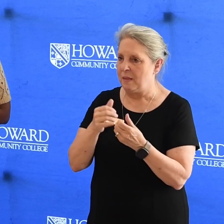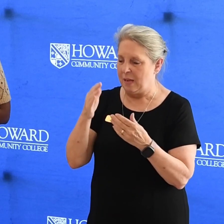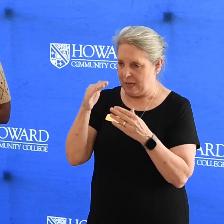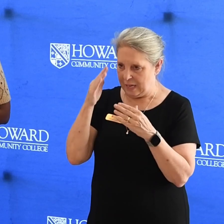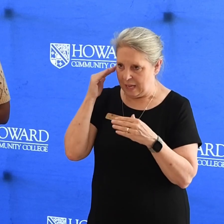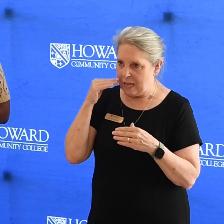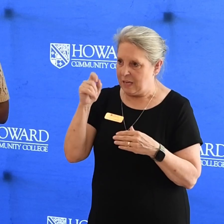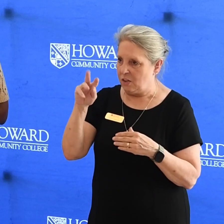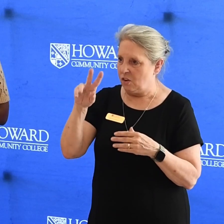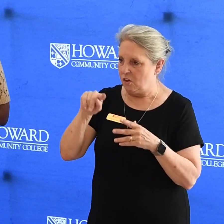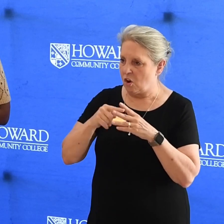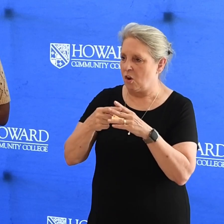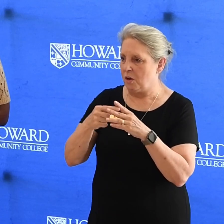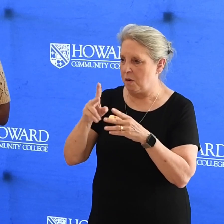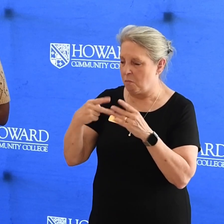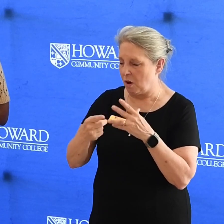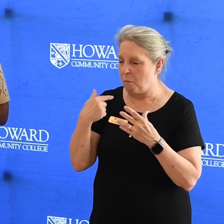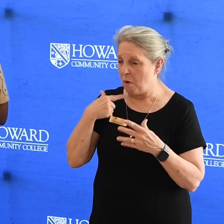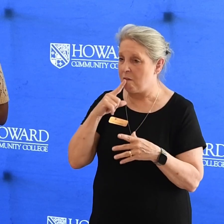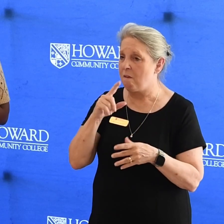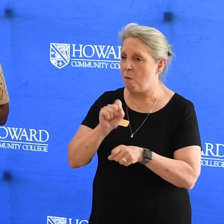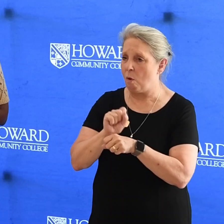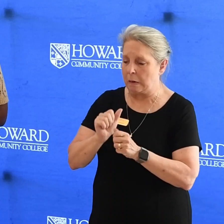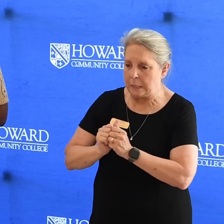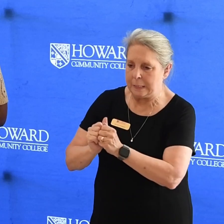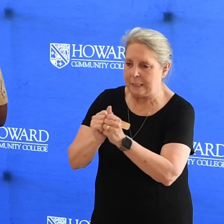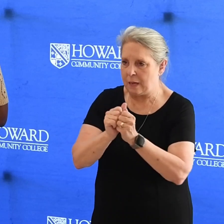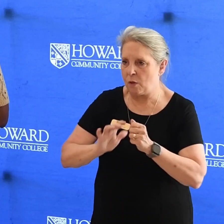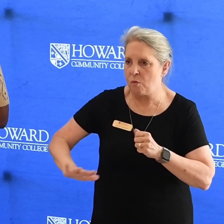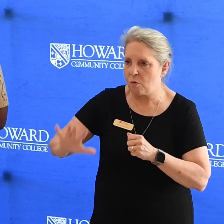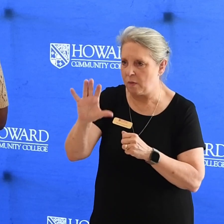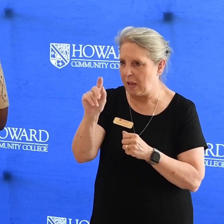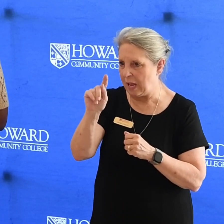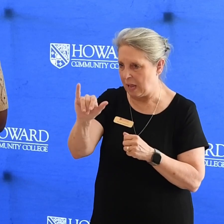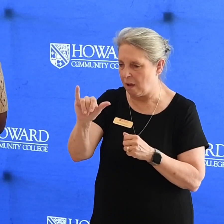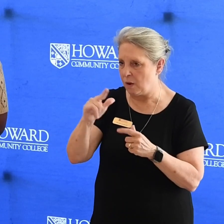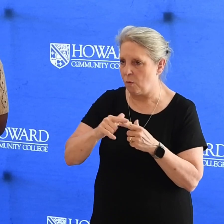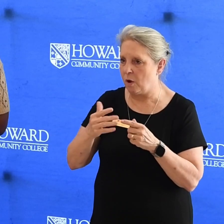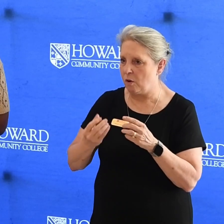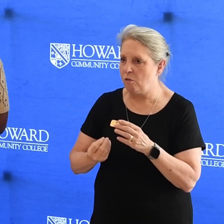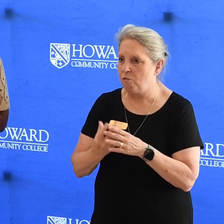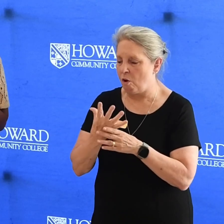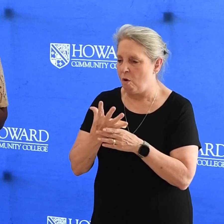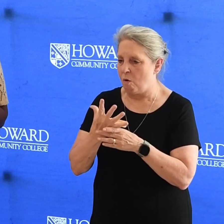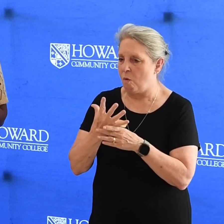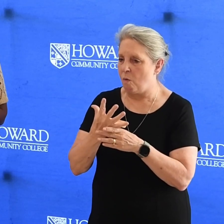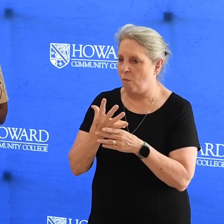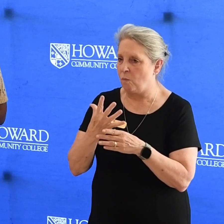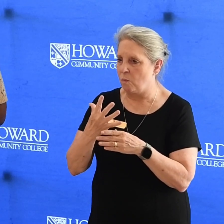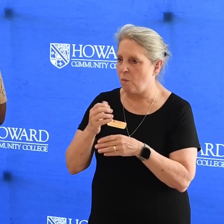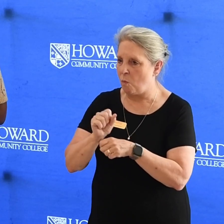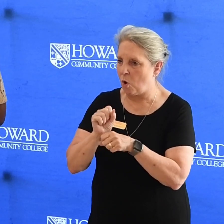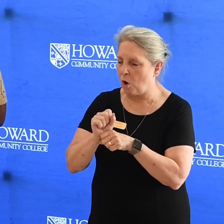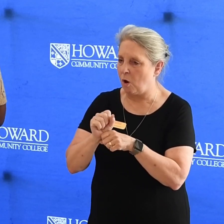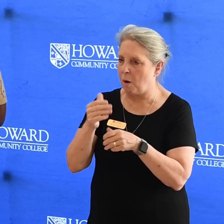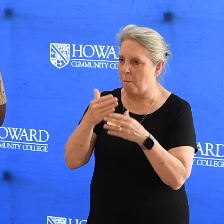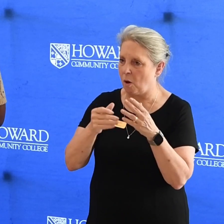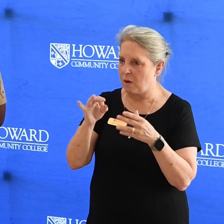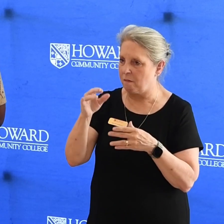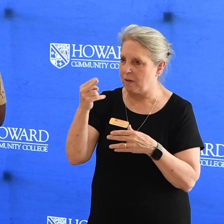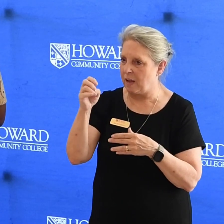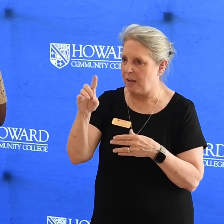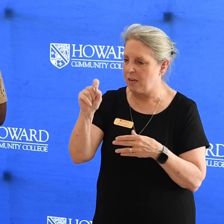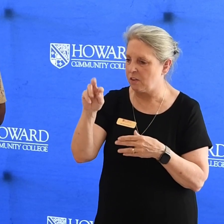Start program. We work together across this county to advance initiatives on behalf of Head Start and Head